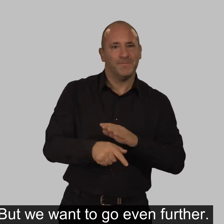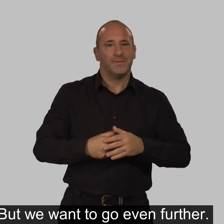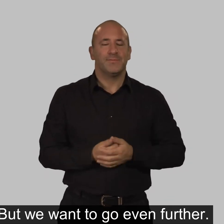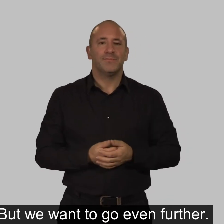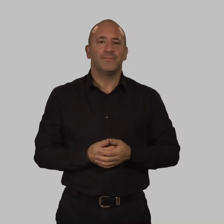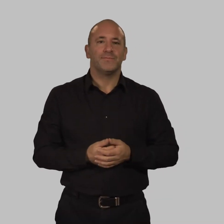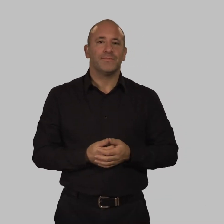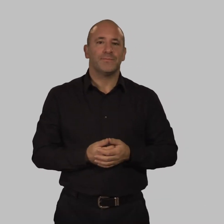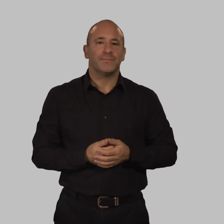further.